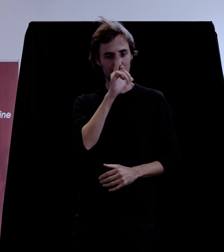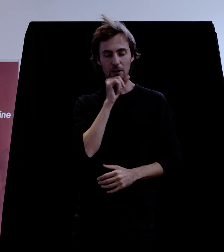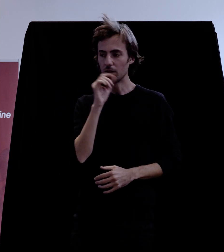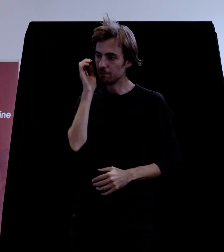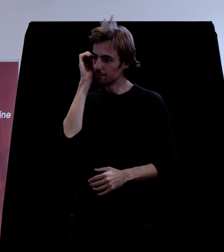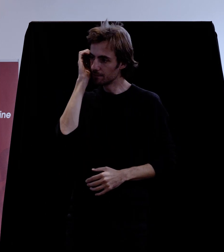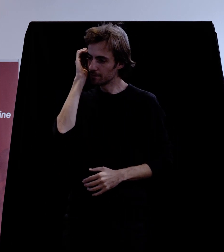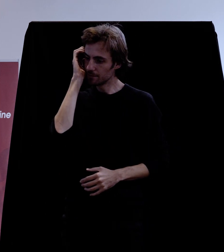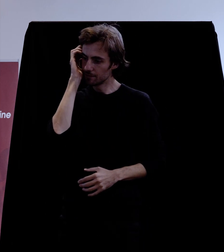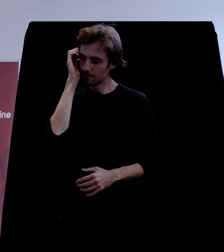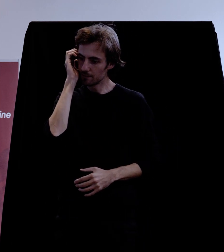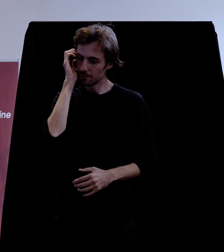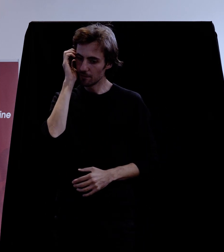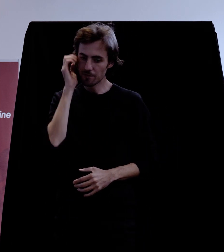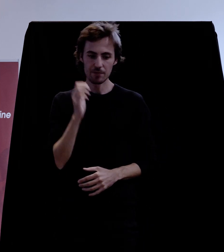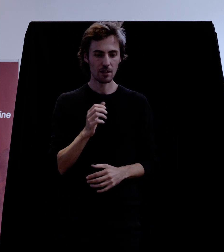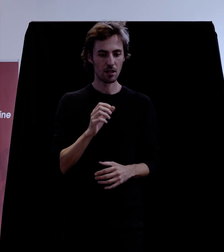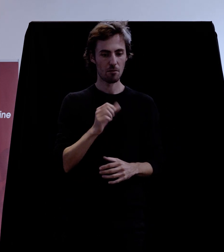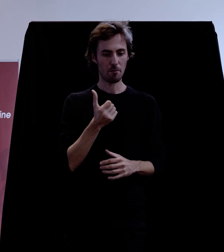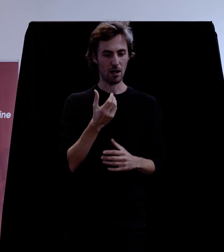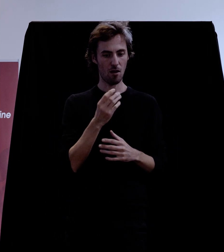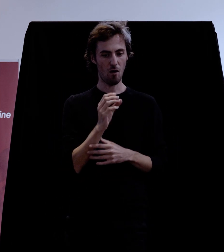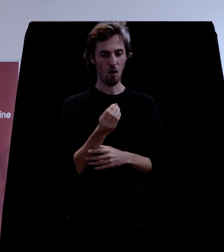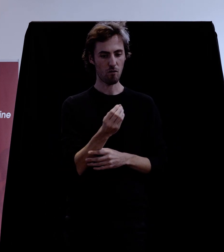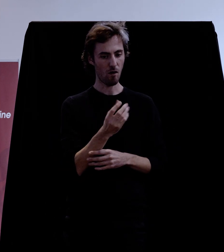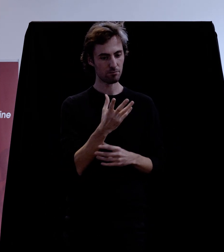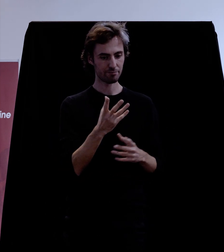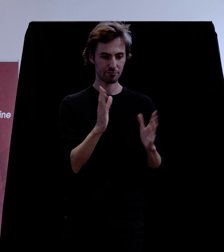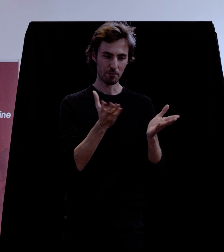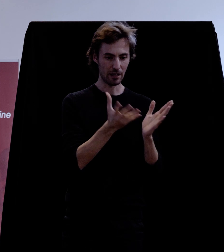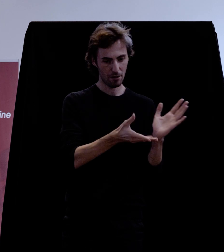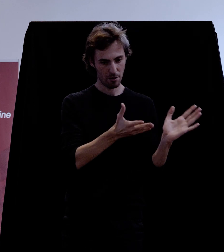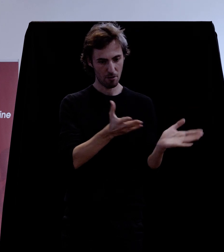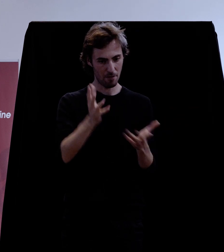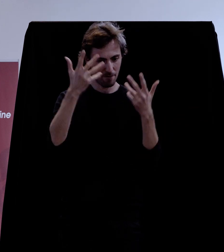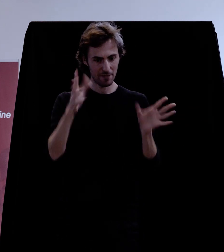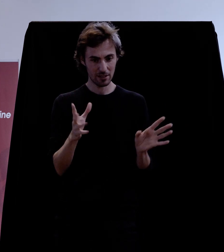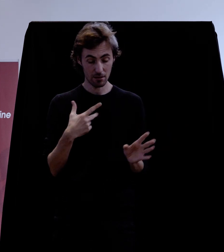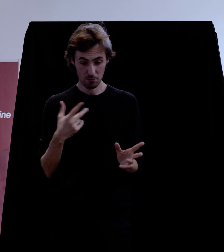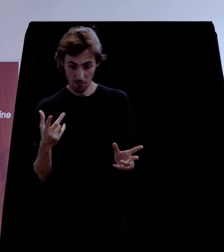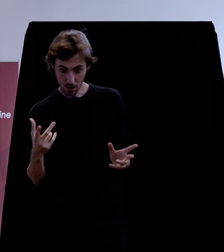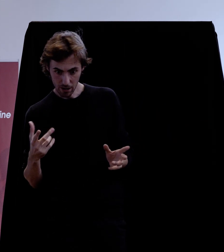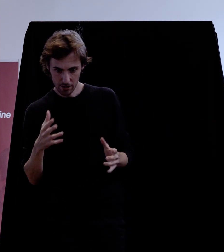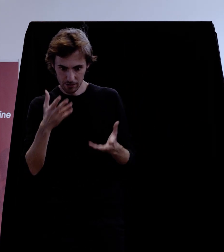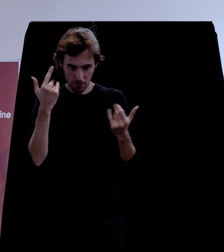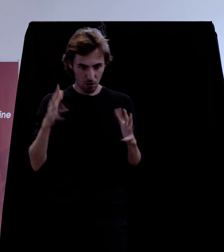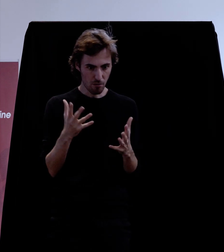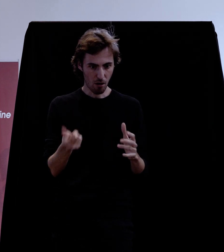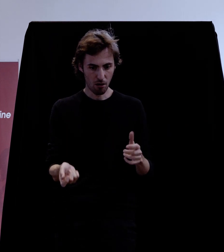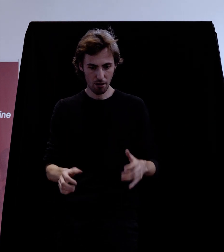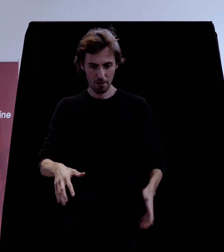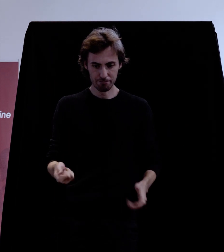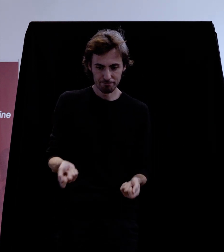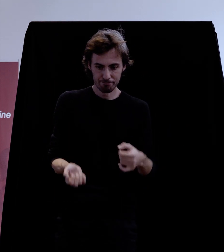I panicked. How could he come home from the hospital? I don't know how to change a diaper. I don't know how to feed him. I don't know how to keep him